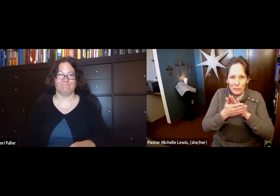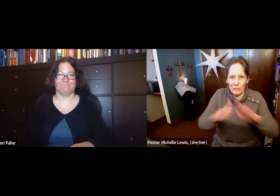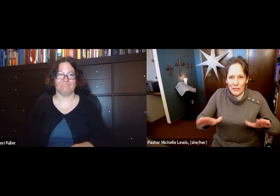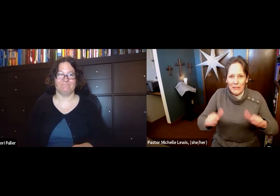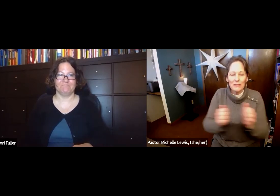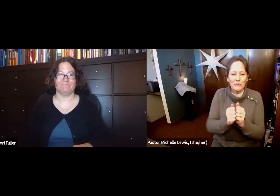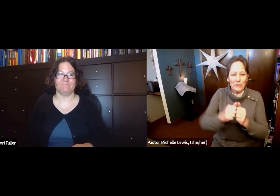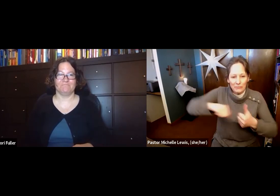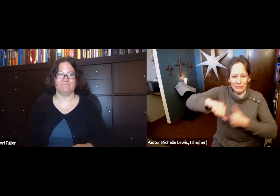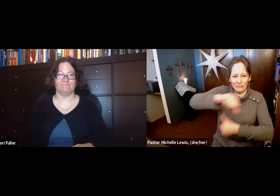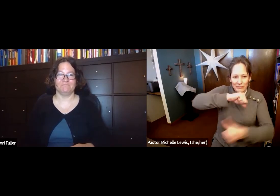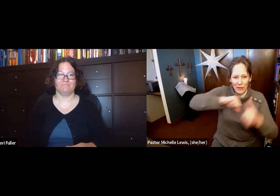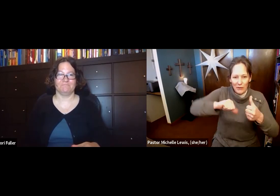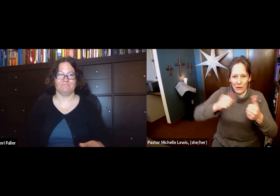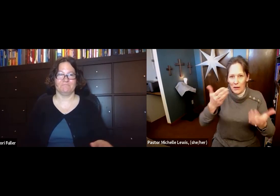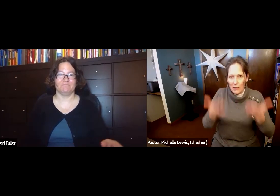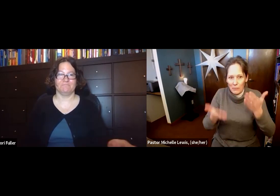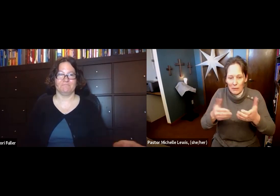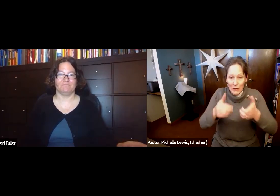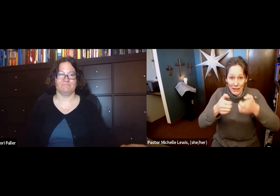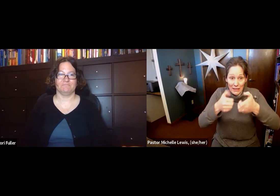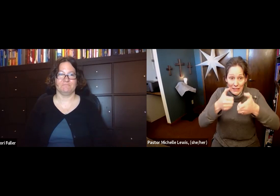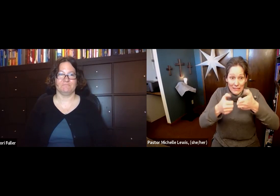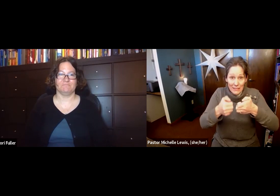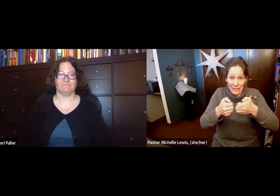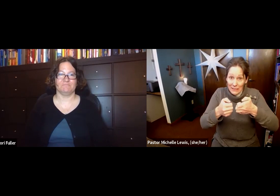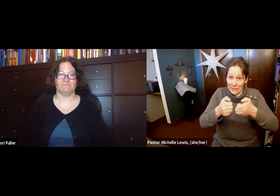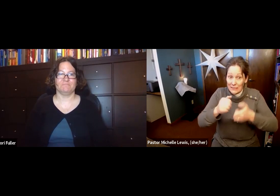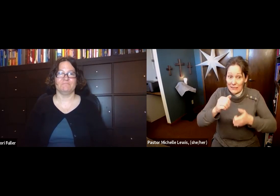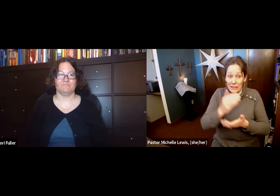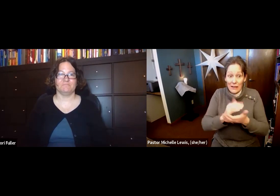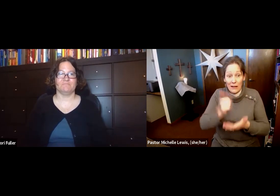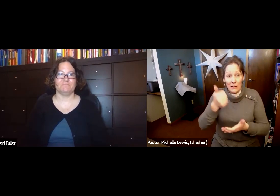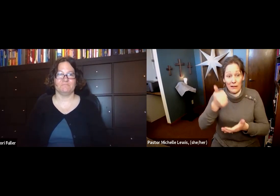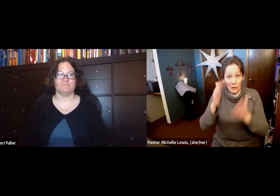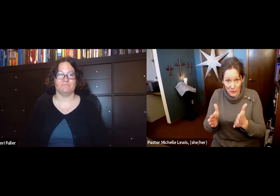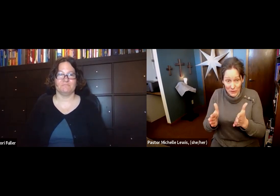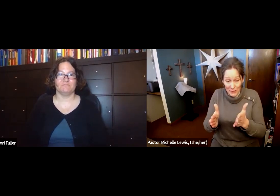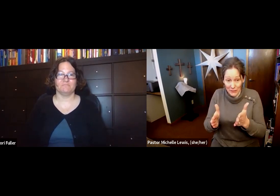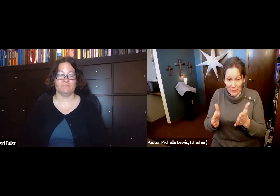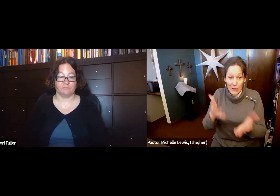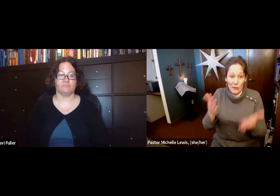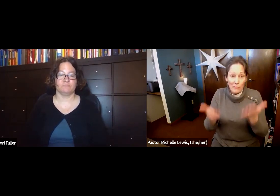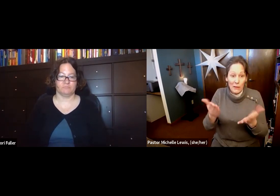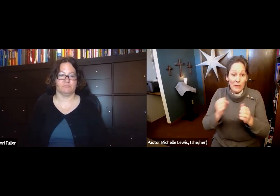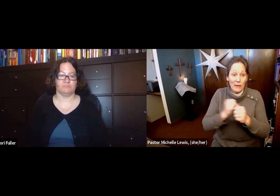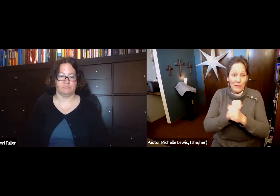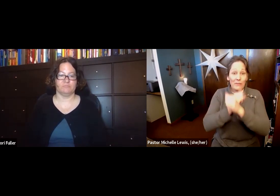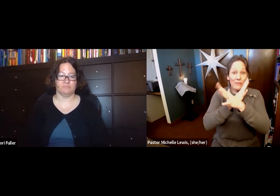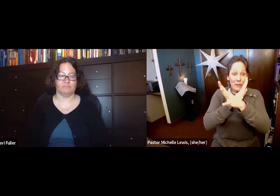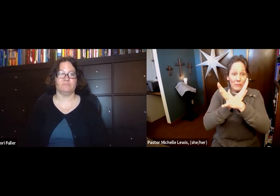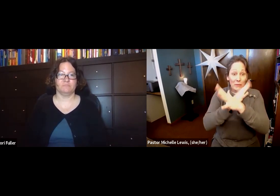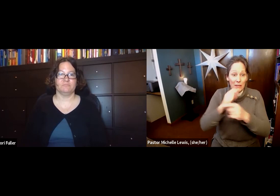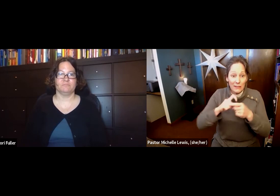So please share the peace from God with others. You can do this through texting